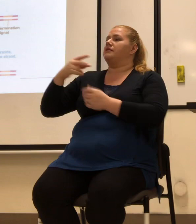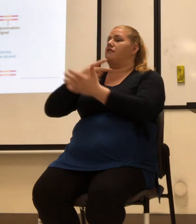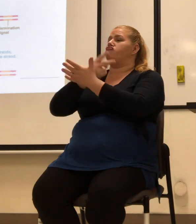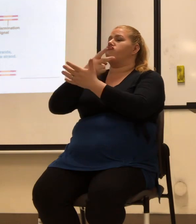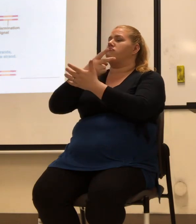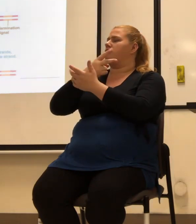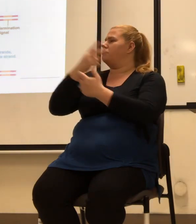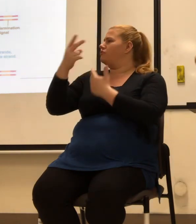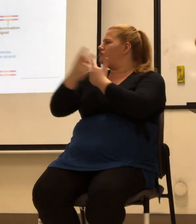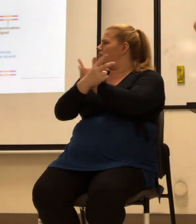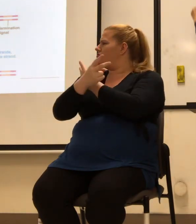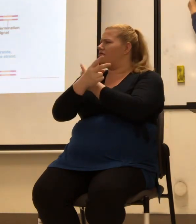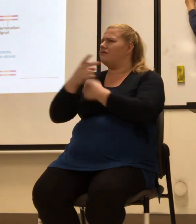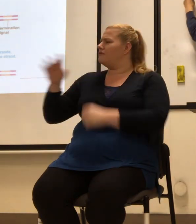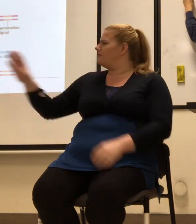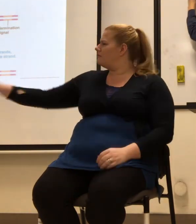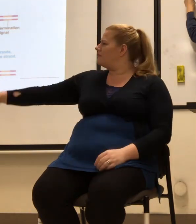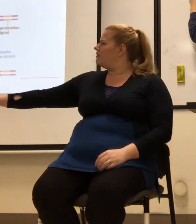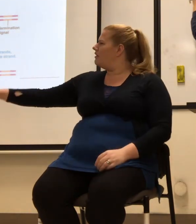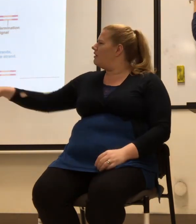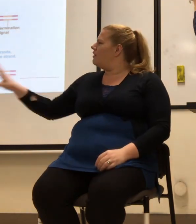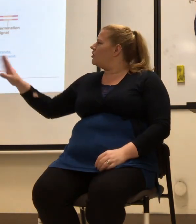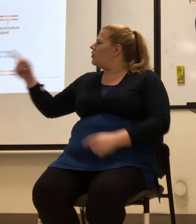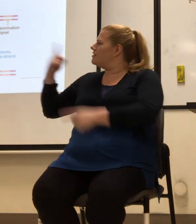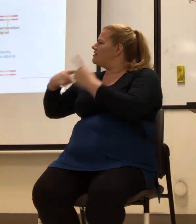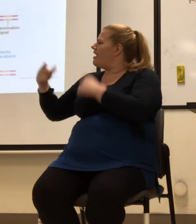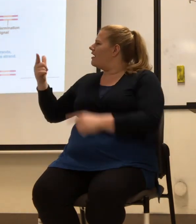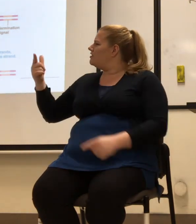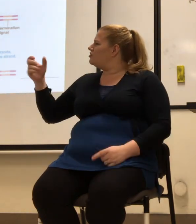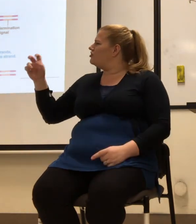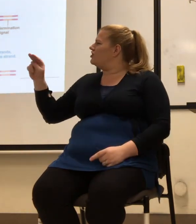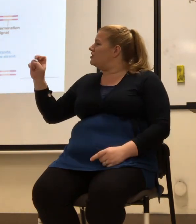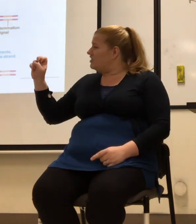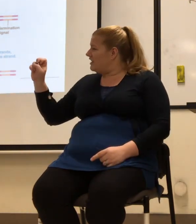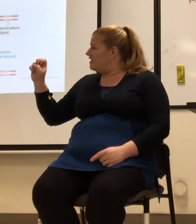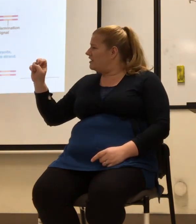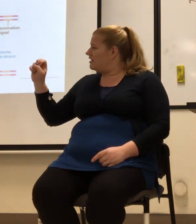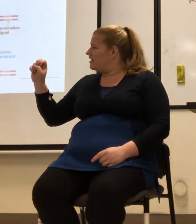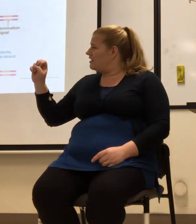region called the promoter region. The RNA polymerase,